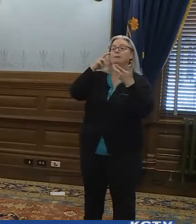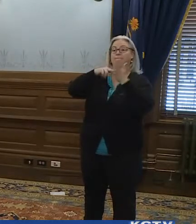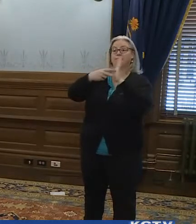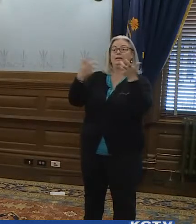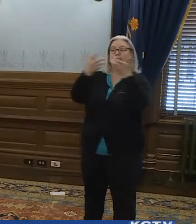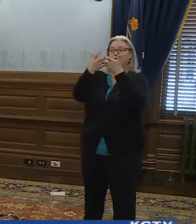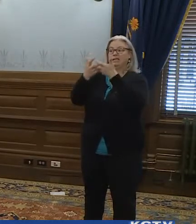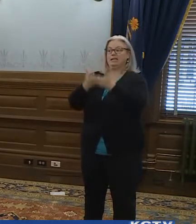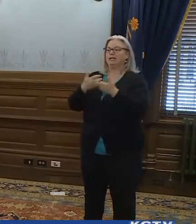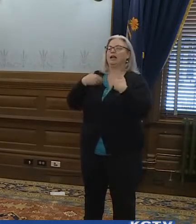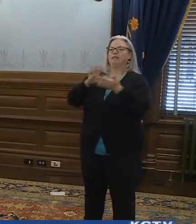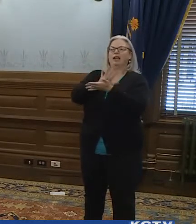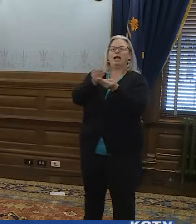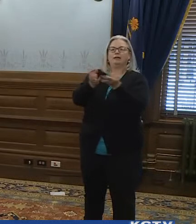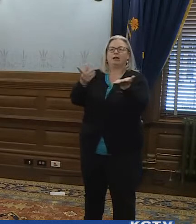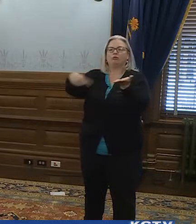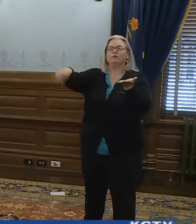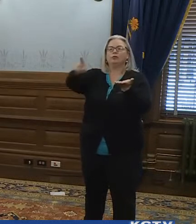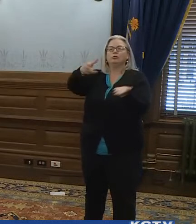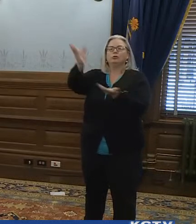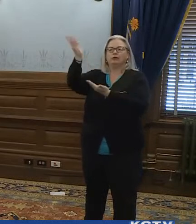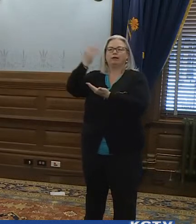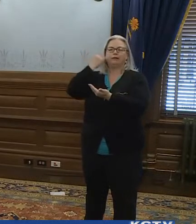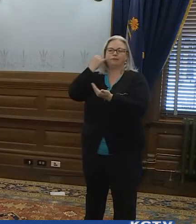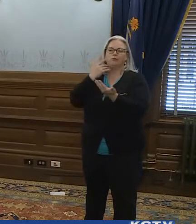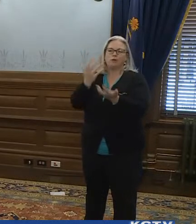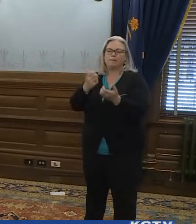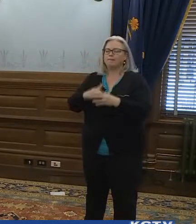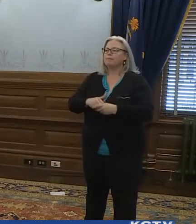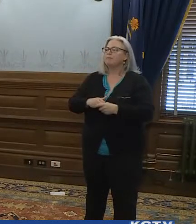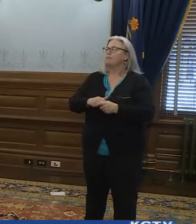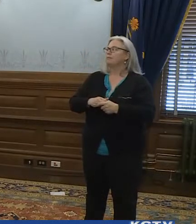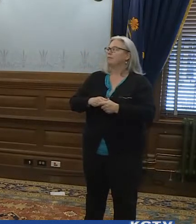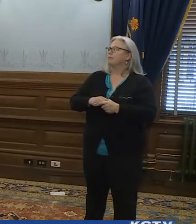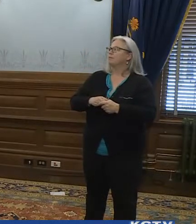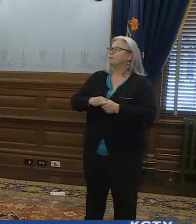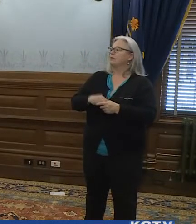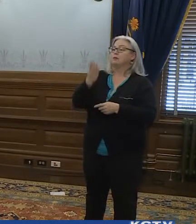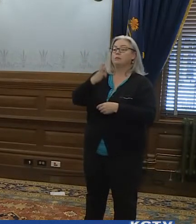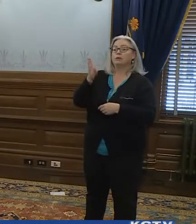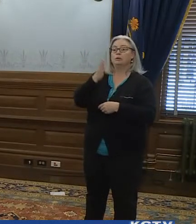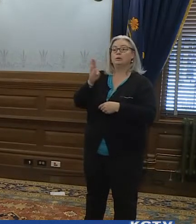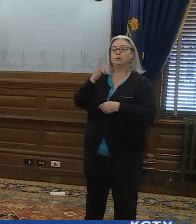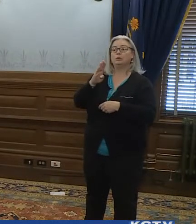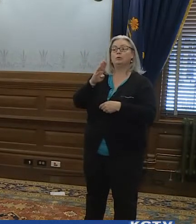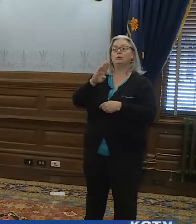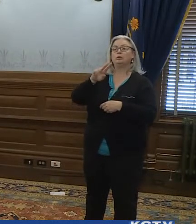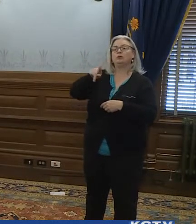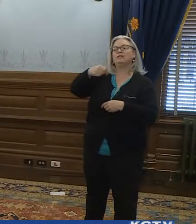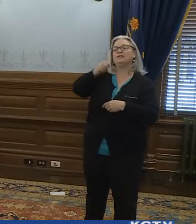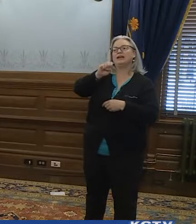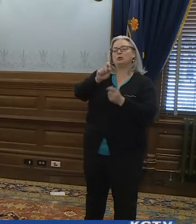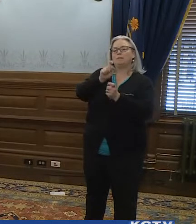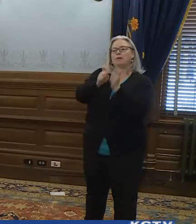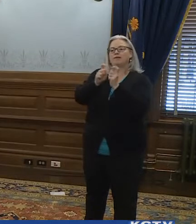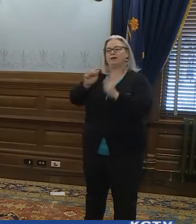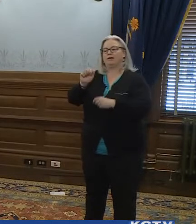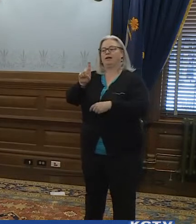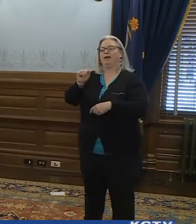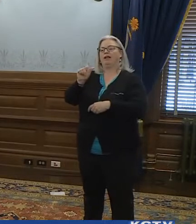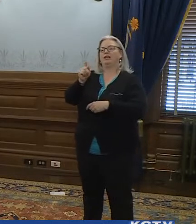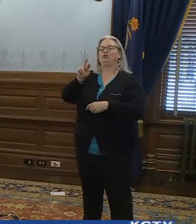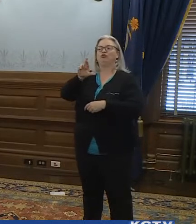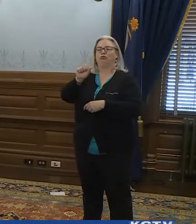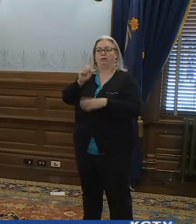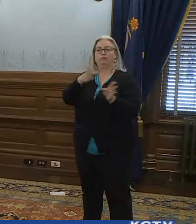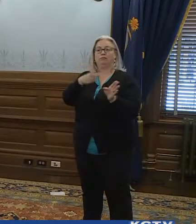we have handouts over here for you to take if you wish. The blue is the phased or modified ad astra plan